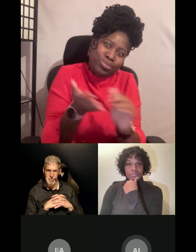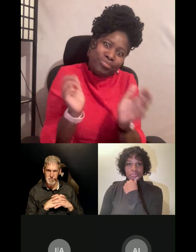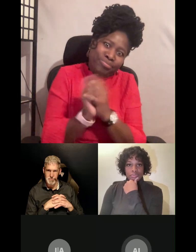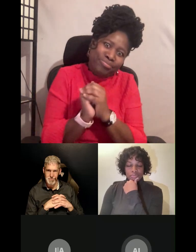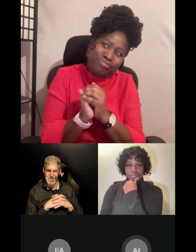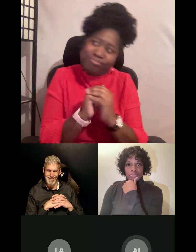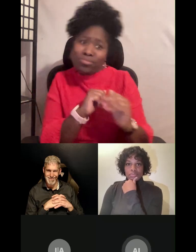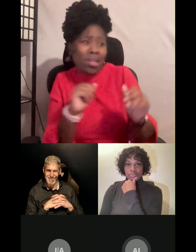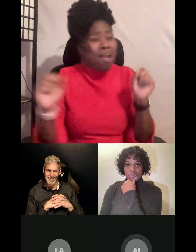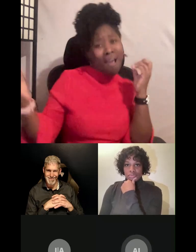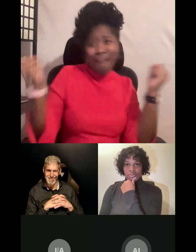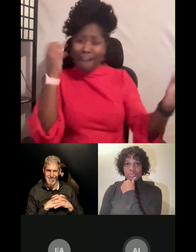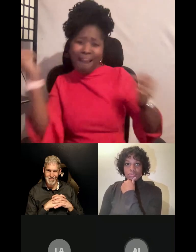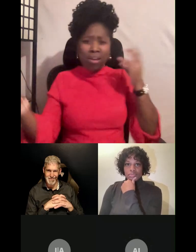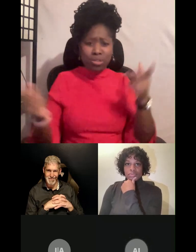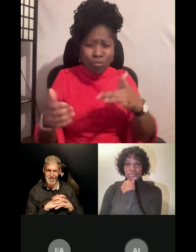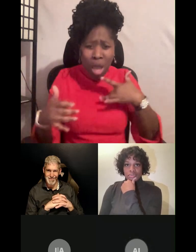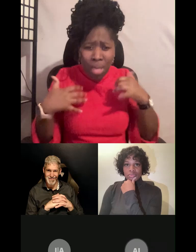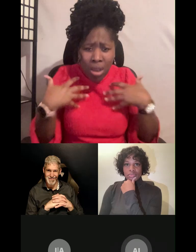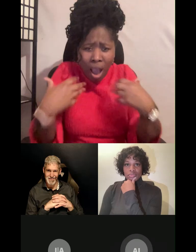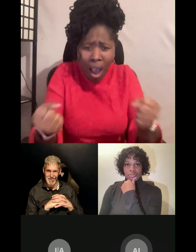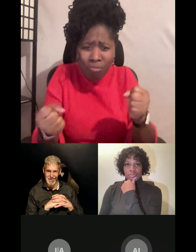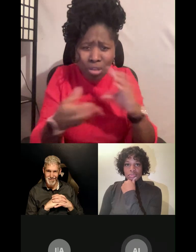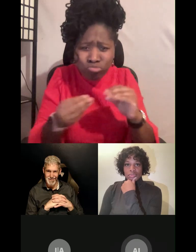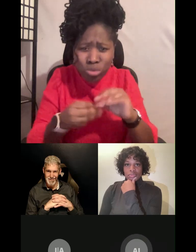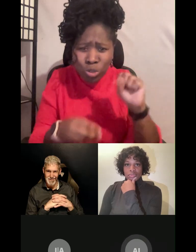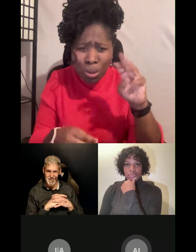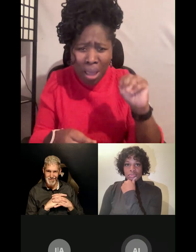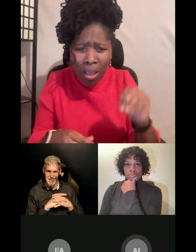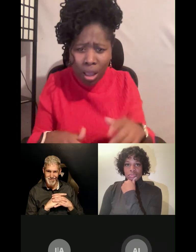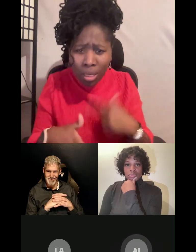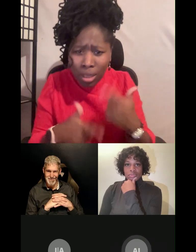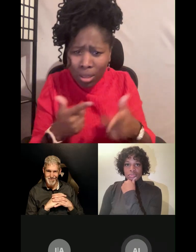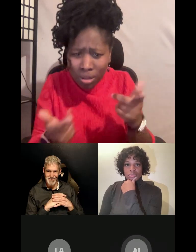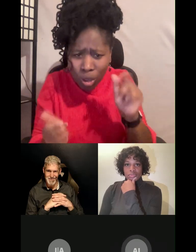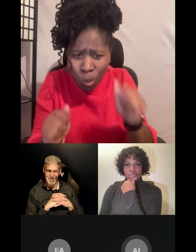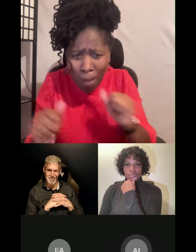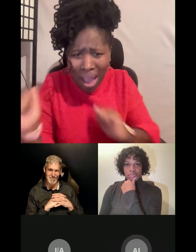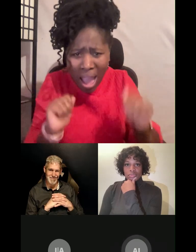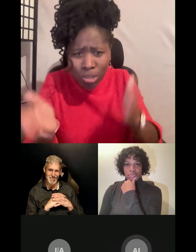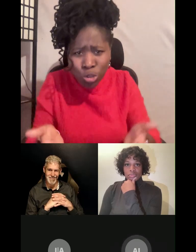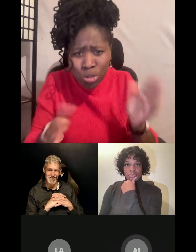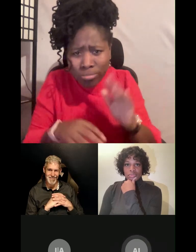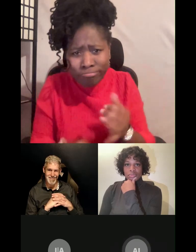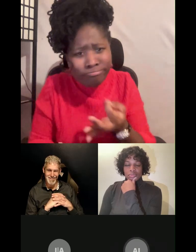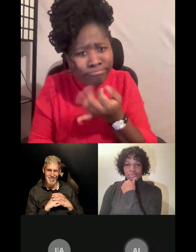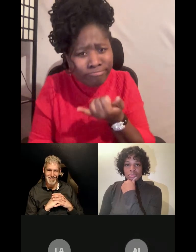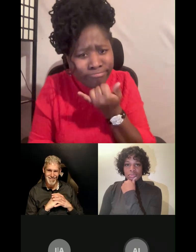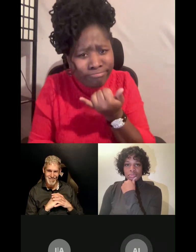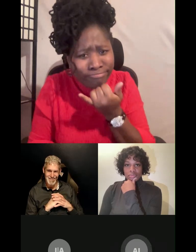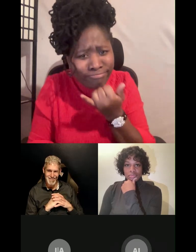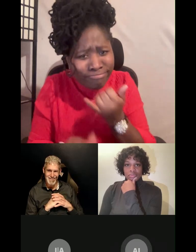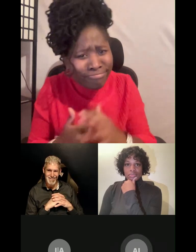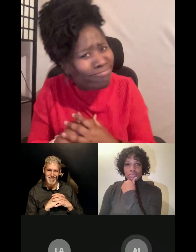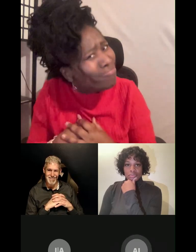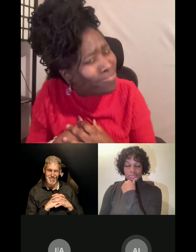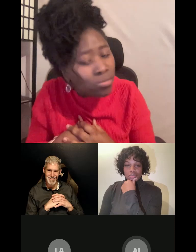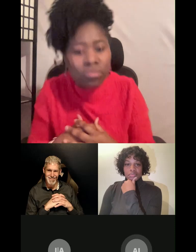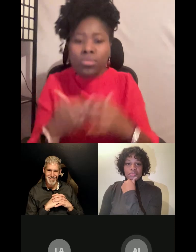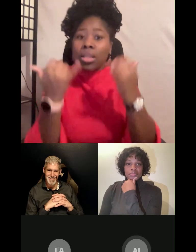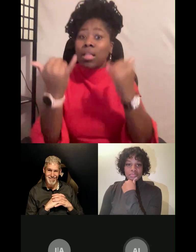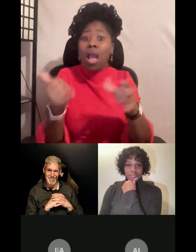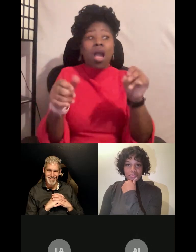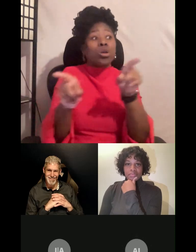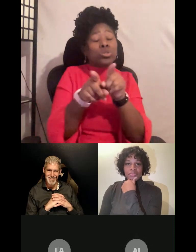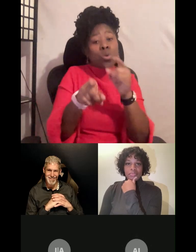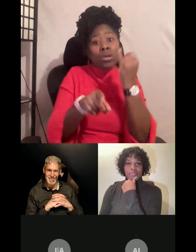people. So, excuse me. Anyway, they're doing their thing. They're confident. They're saying their things. So